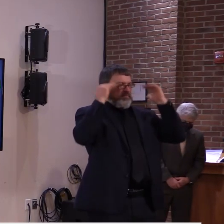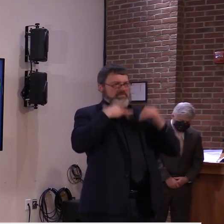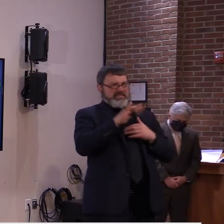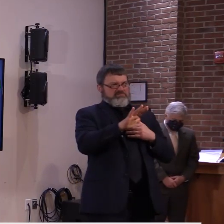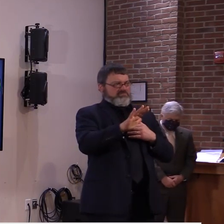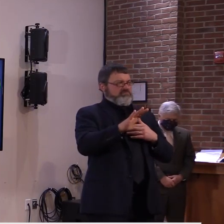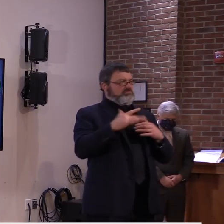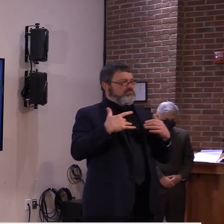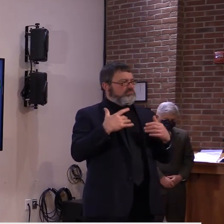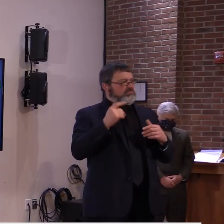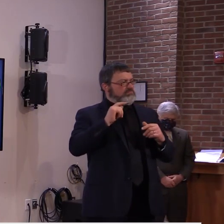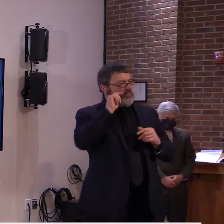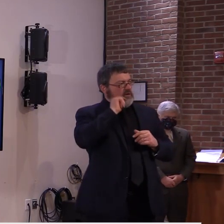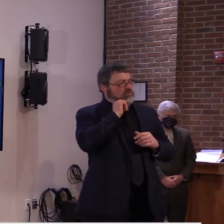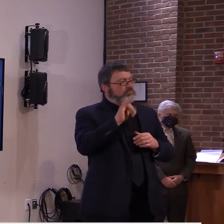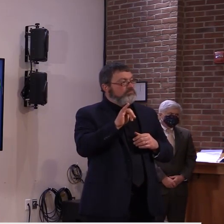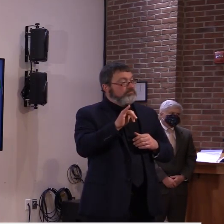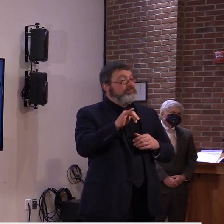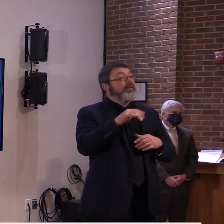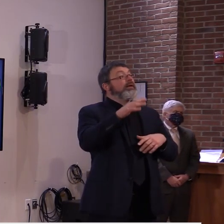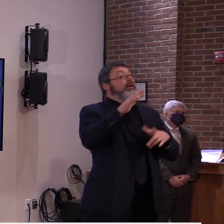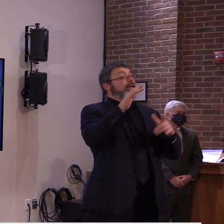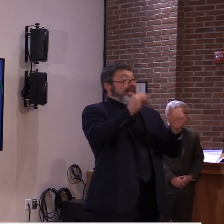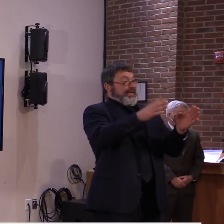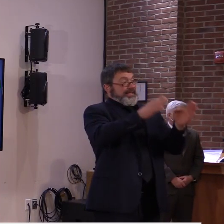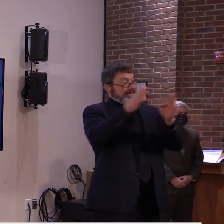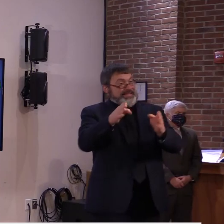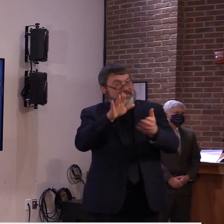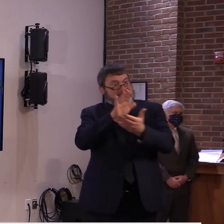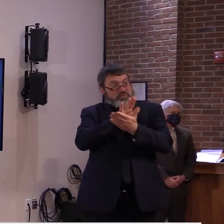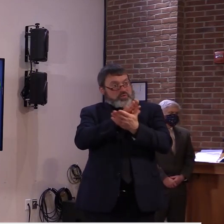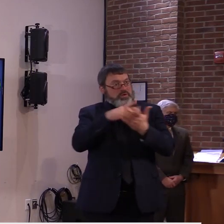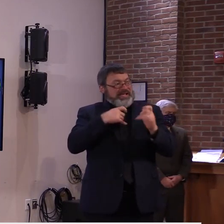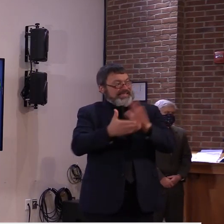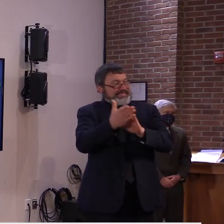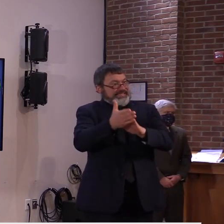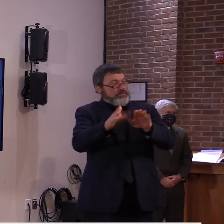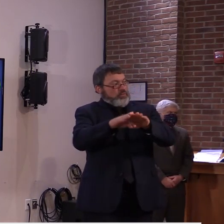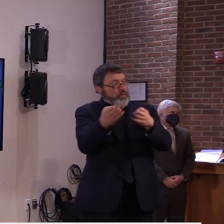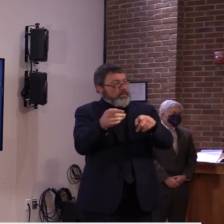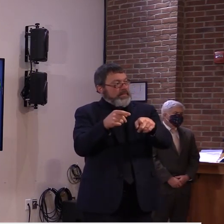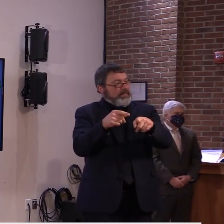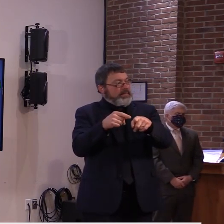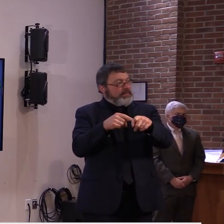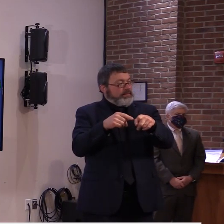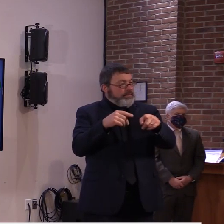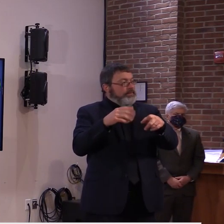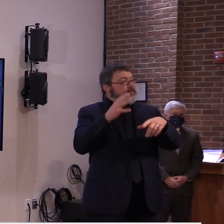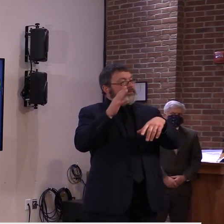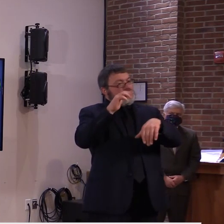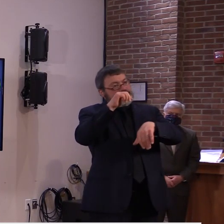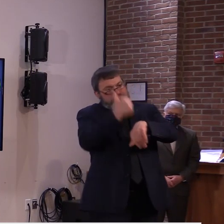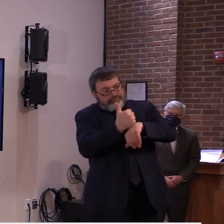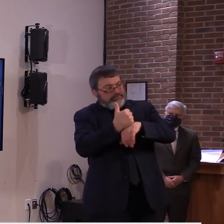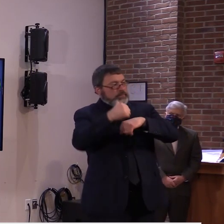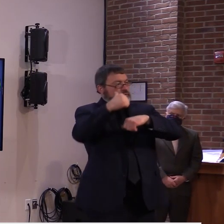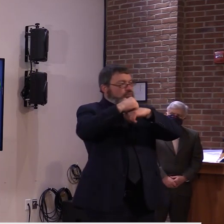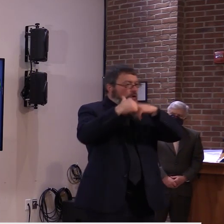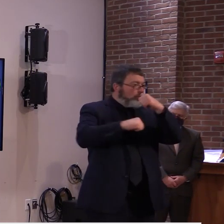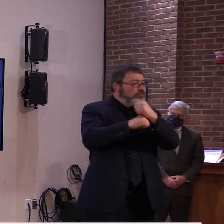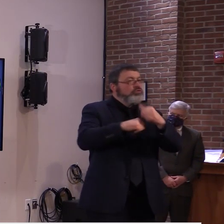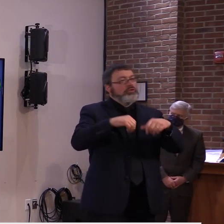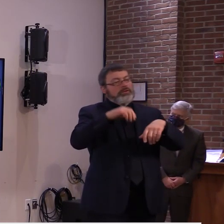higher risk of anxiety and depression. So that is certainly a group that we continue to focus on, which is why just the